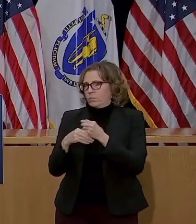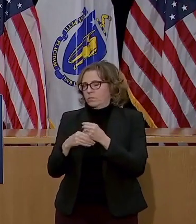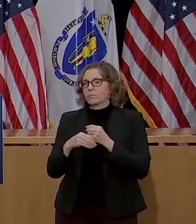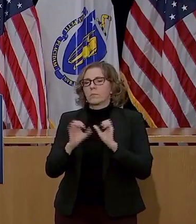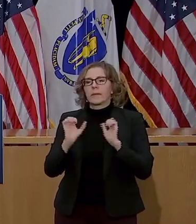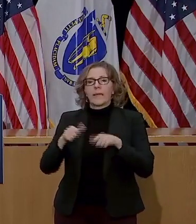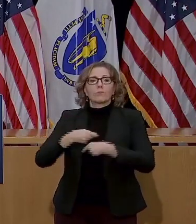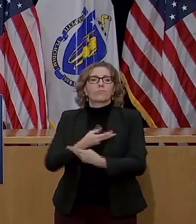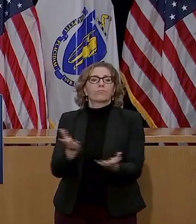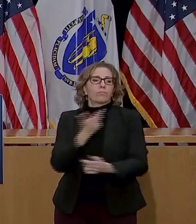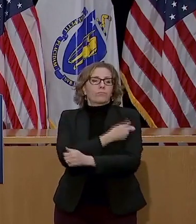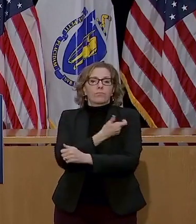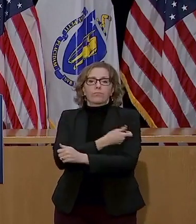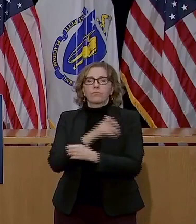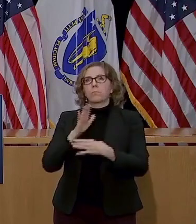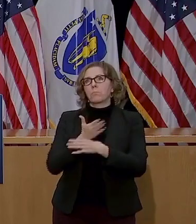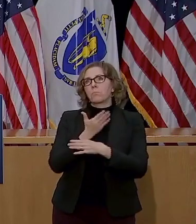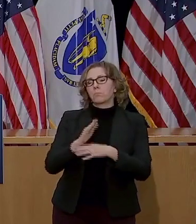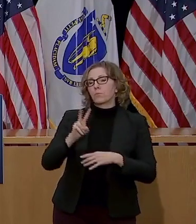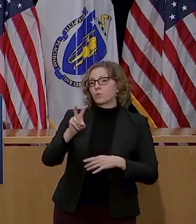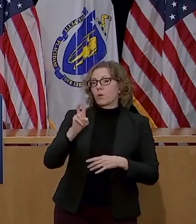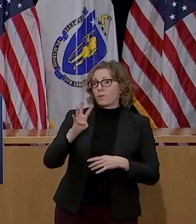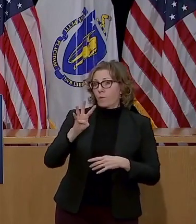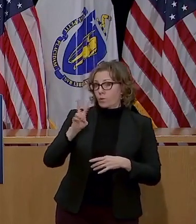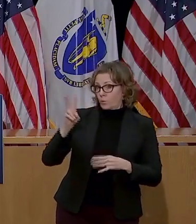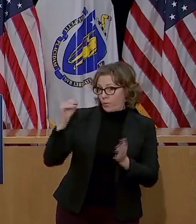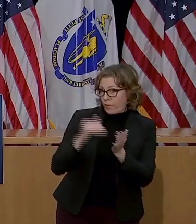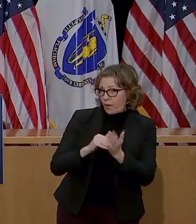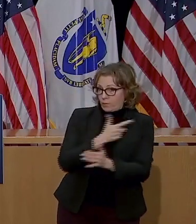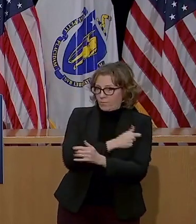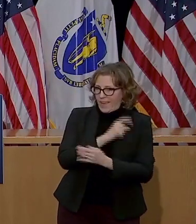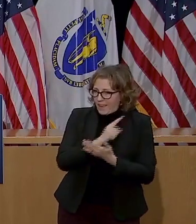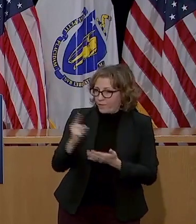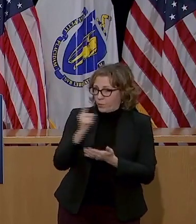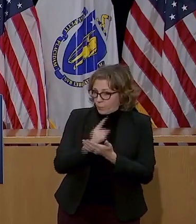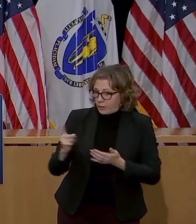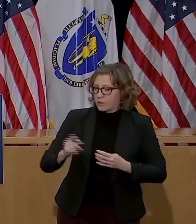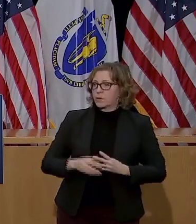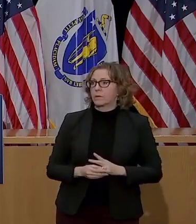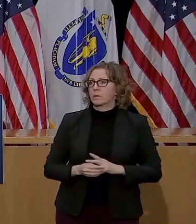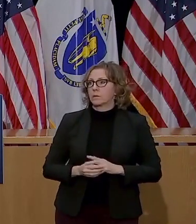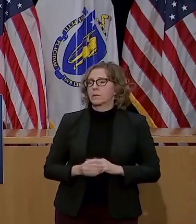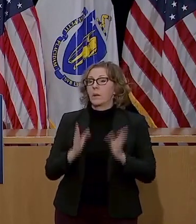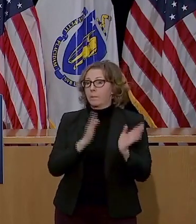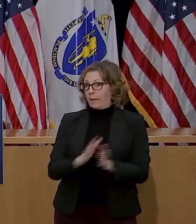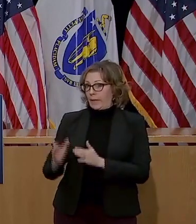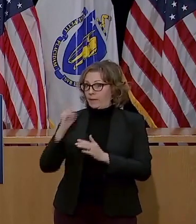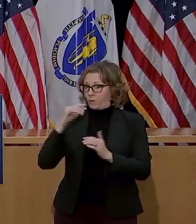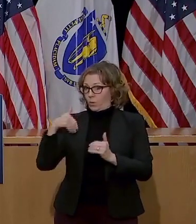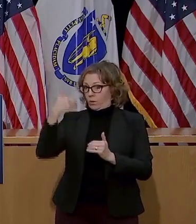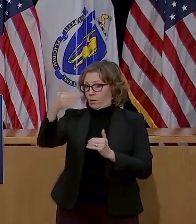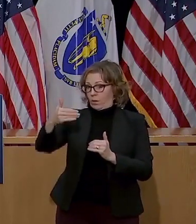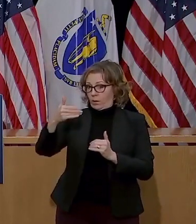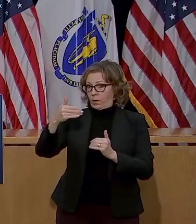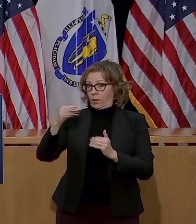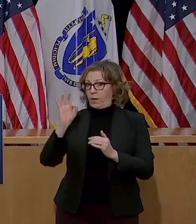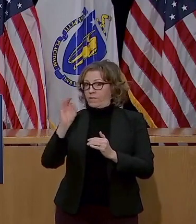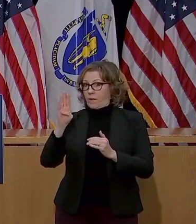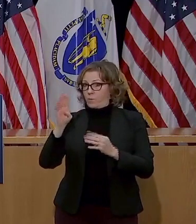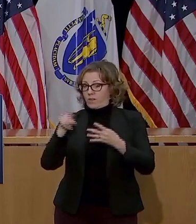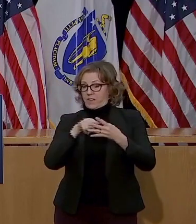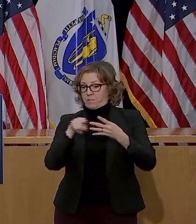242,000 vaccinations per week. And by mid-February, we plan to have 165 publicly